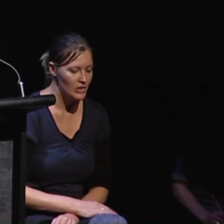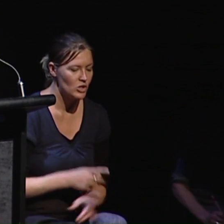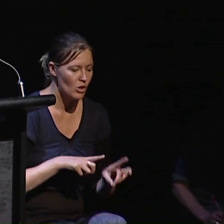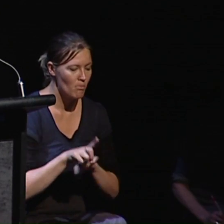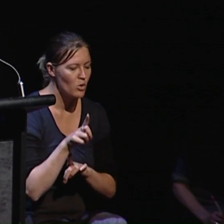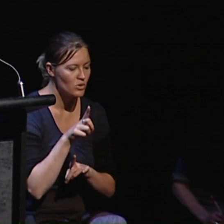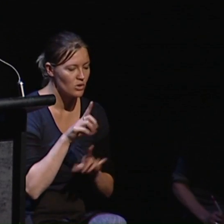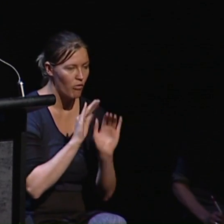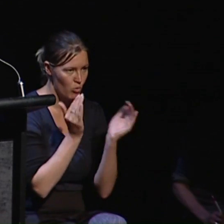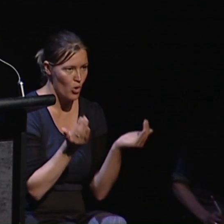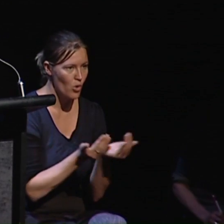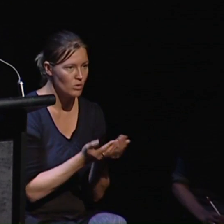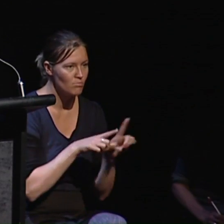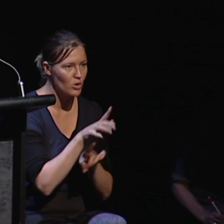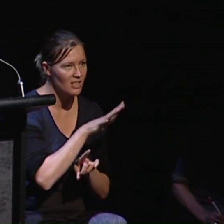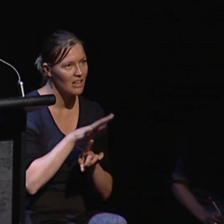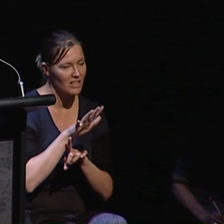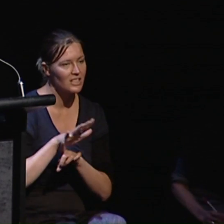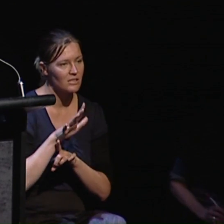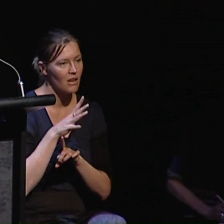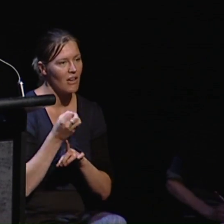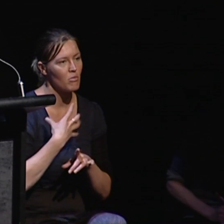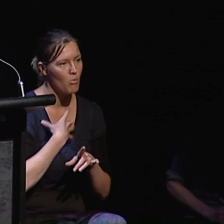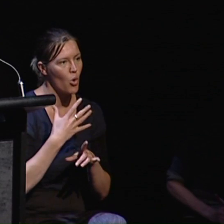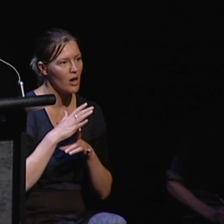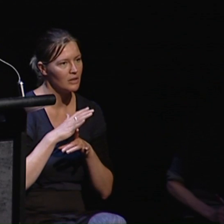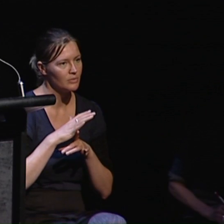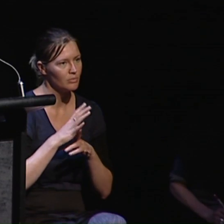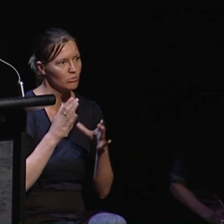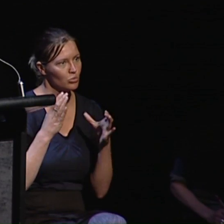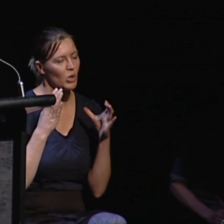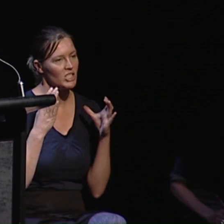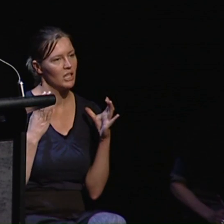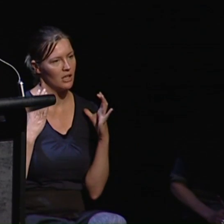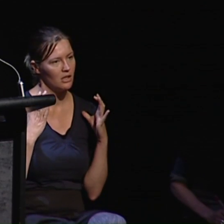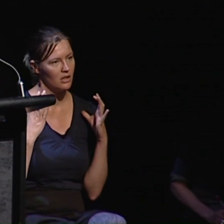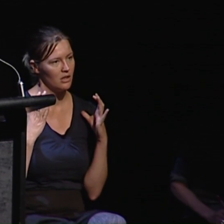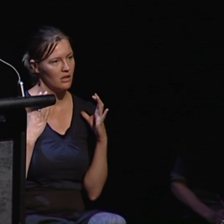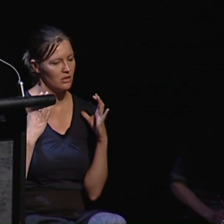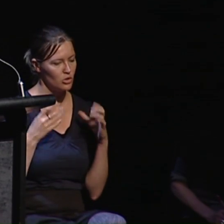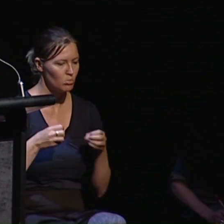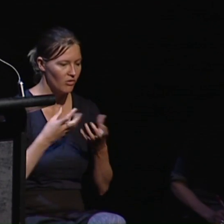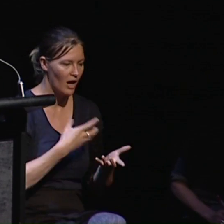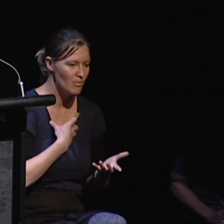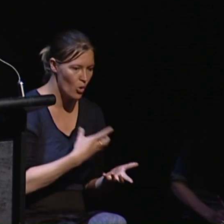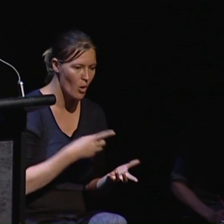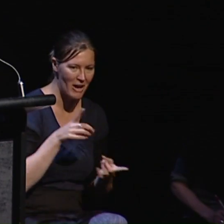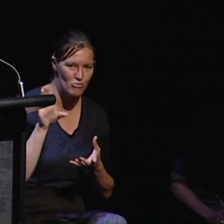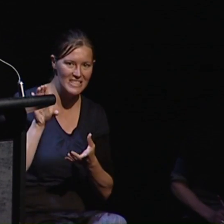of the world, we're under increased pressures. Families are under increased pressure to provide more and get